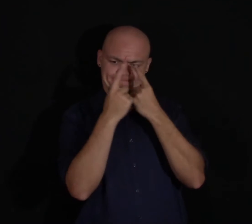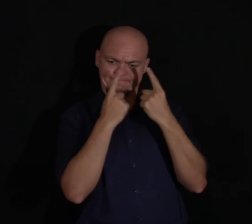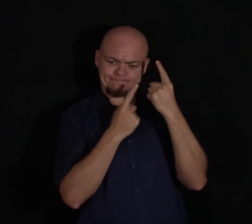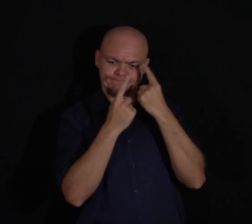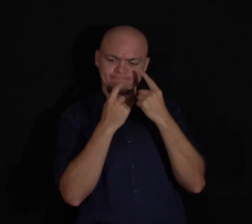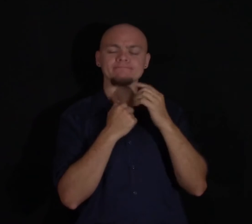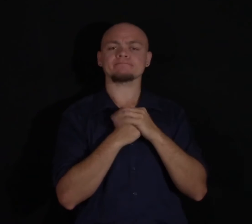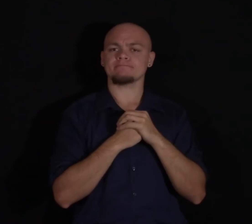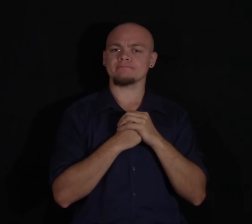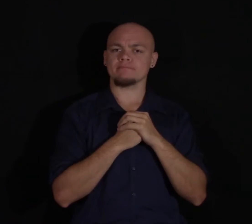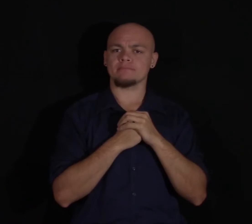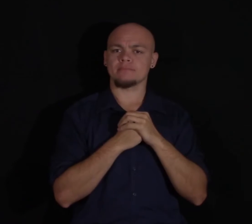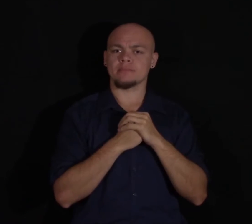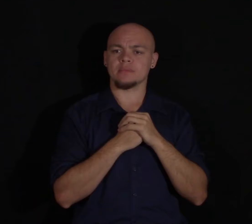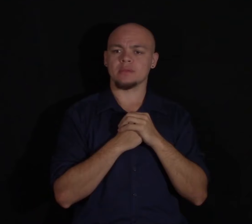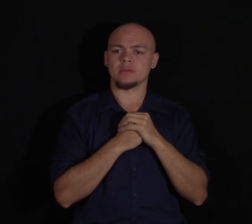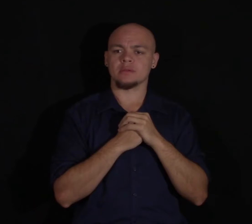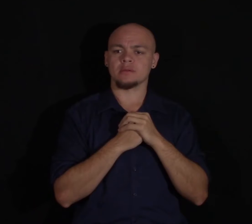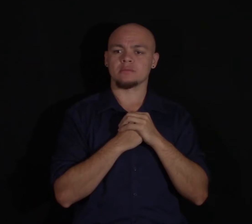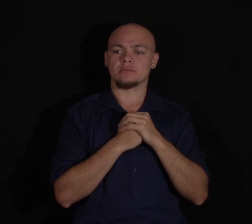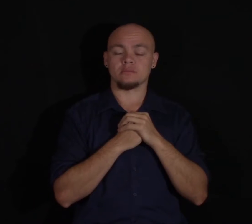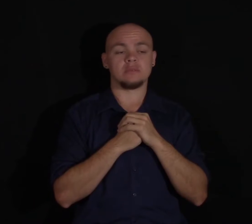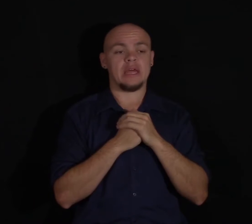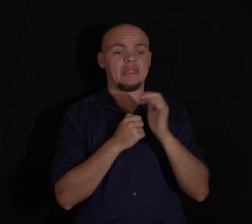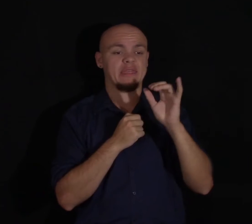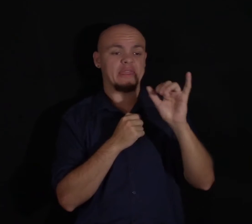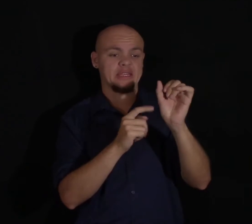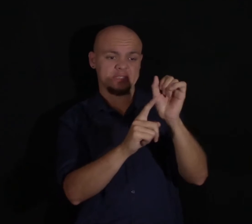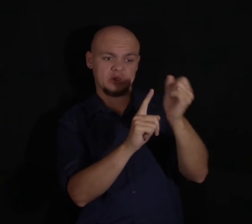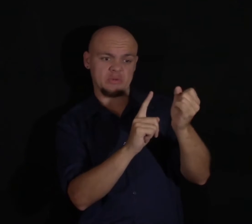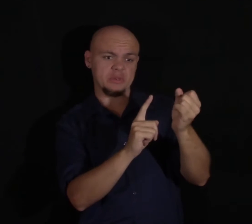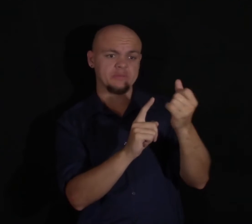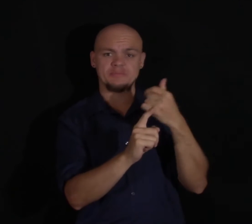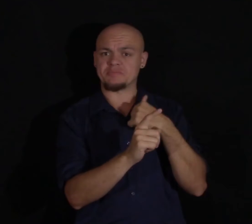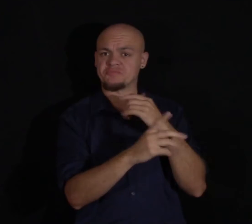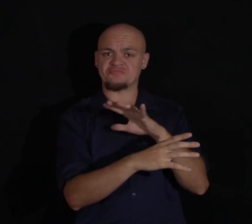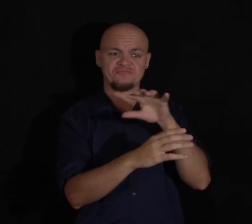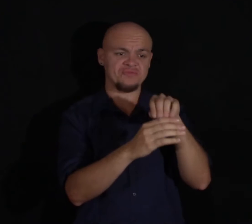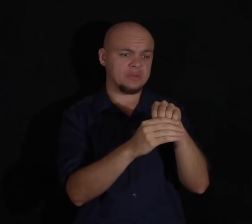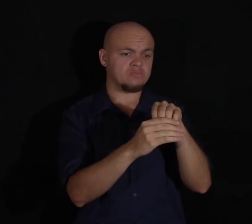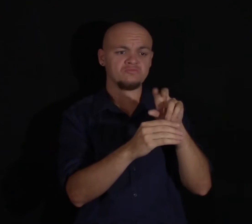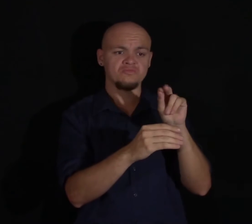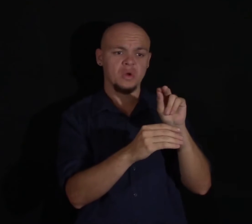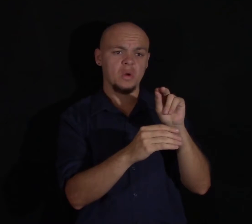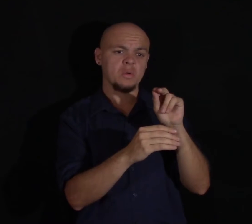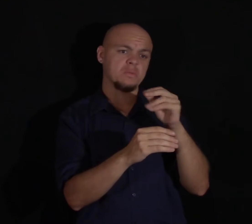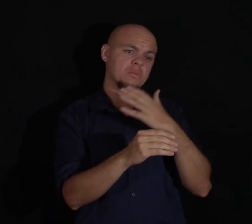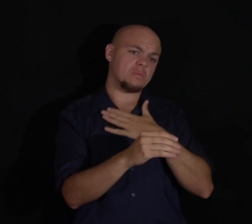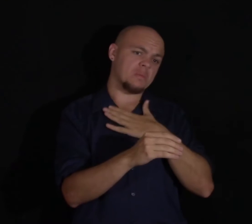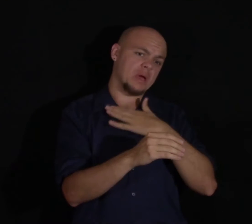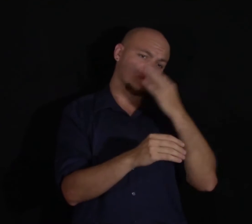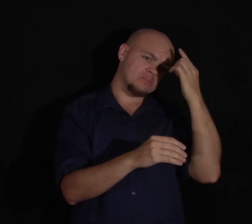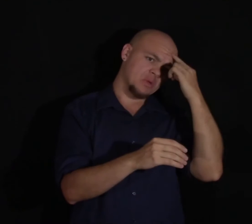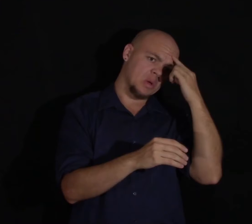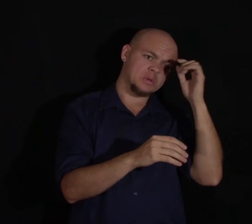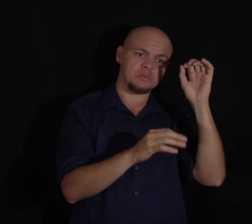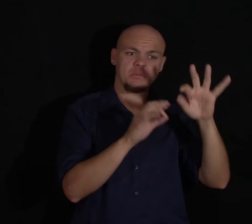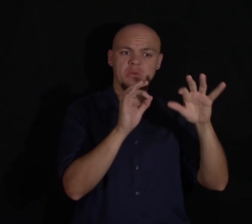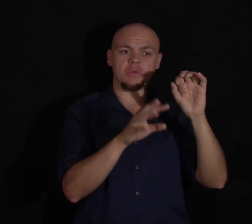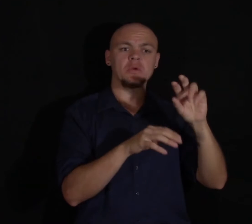to enter into the merits of the case, yet I inclined towards the opinions of the hero, whose extinction I